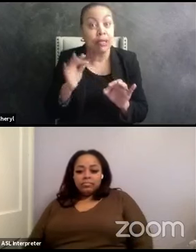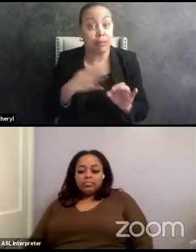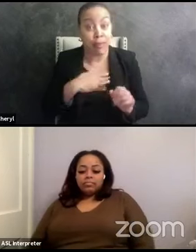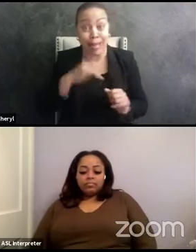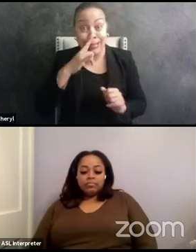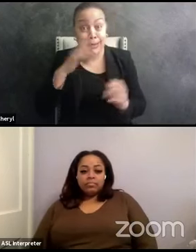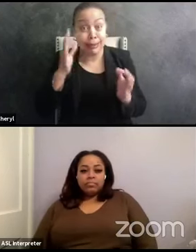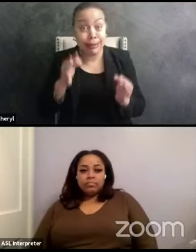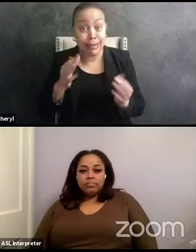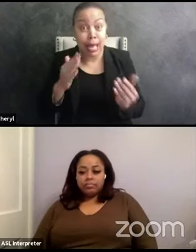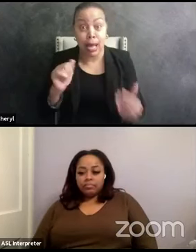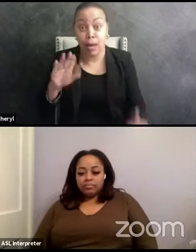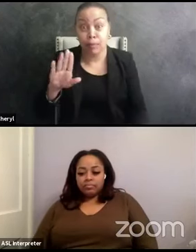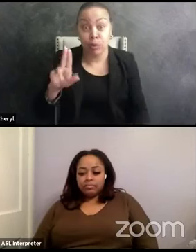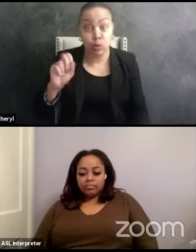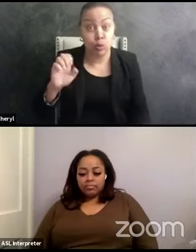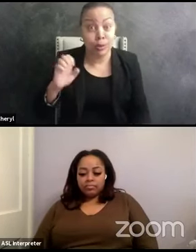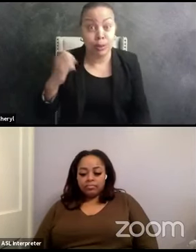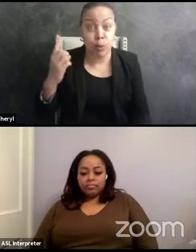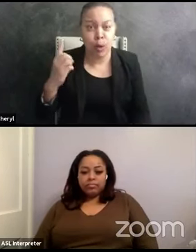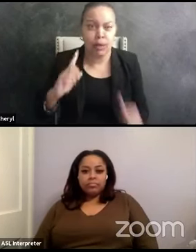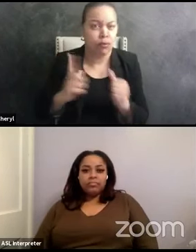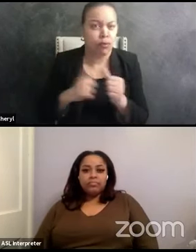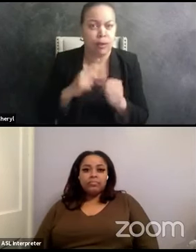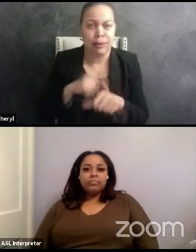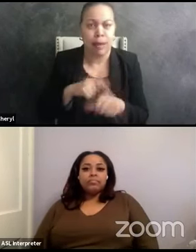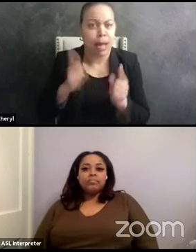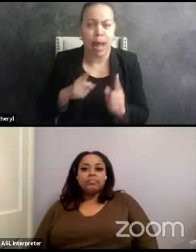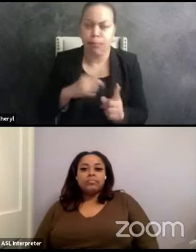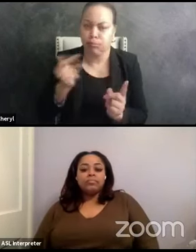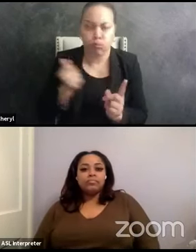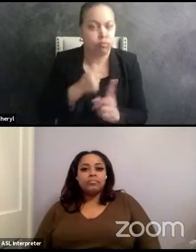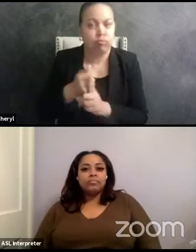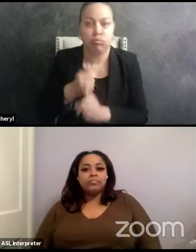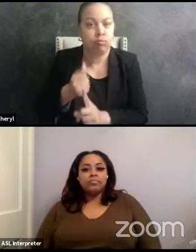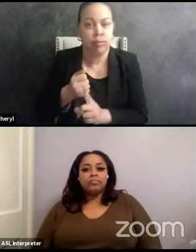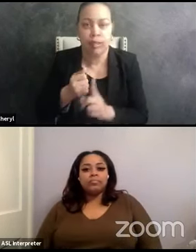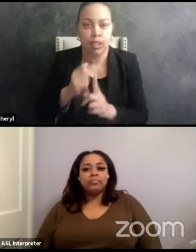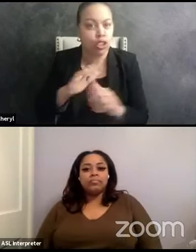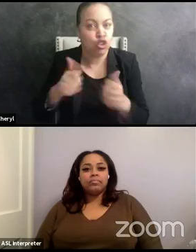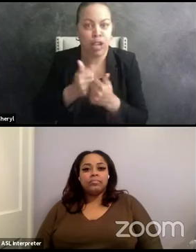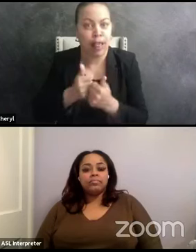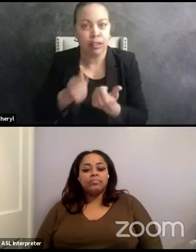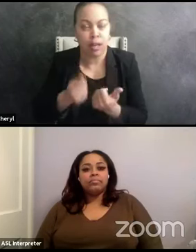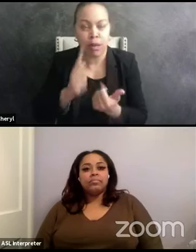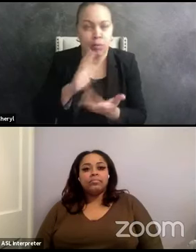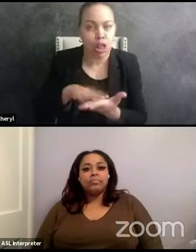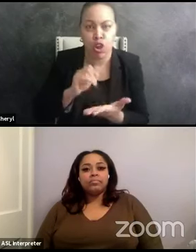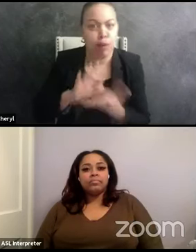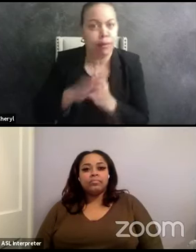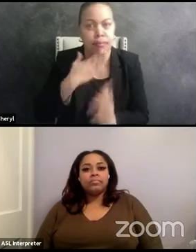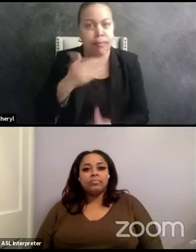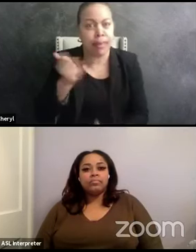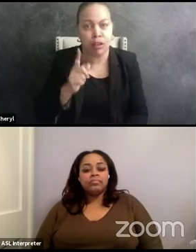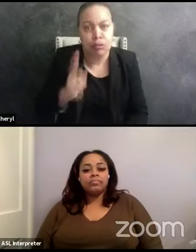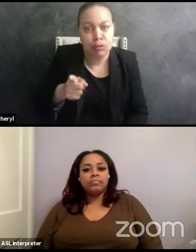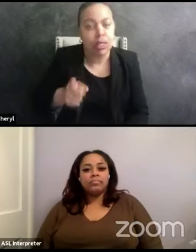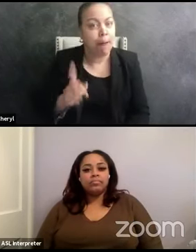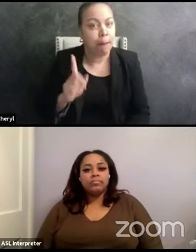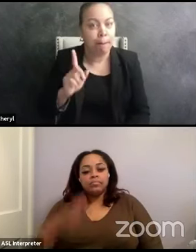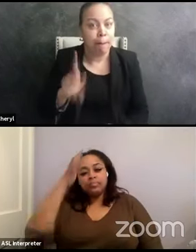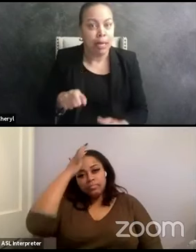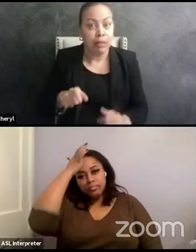I want them held accountable the very first time that happens. I want them to learn because I want them to be better. I want them to have authentic,